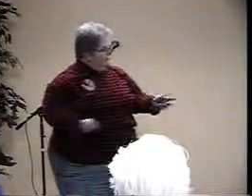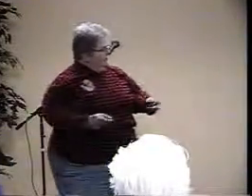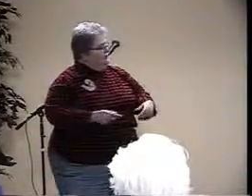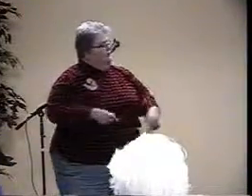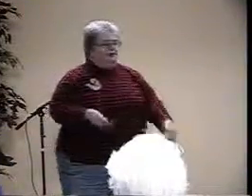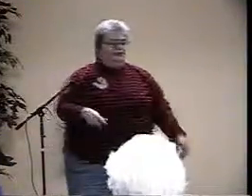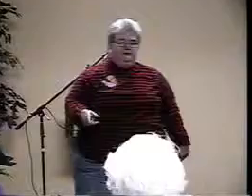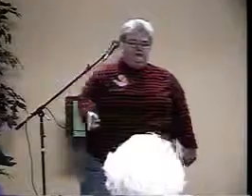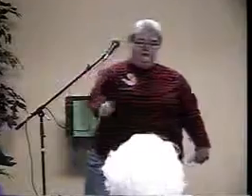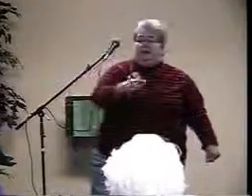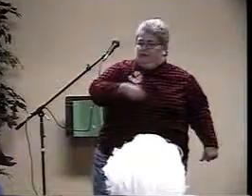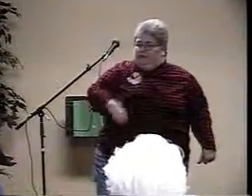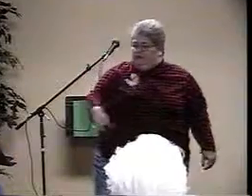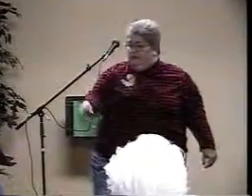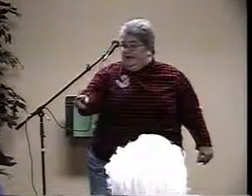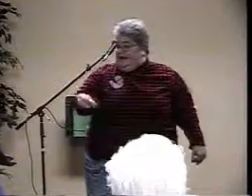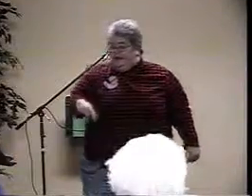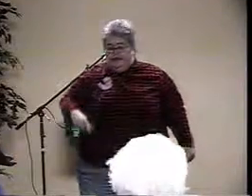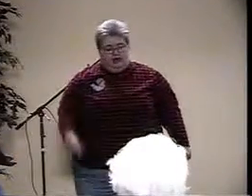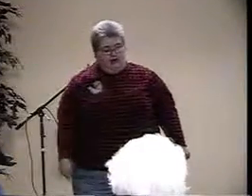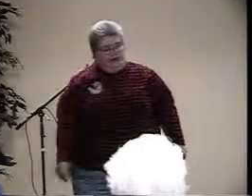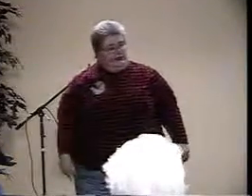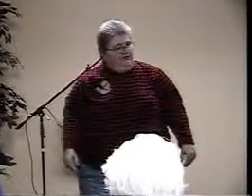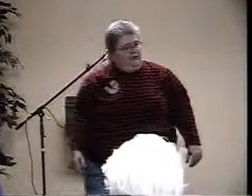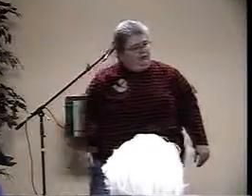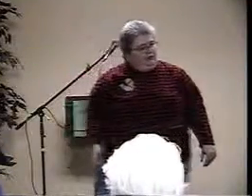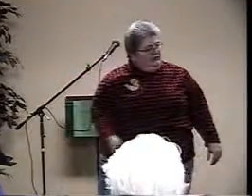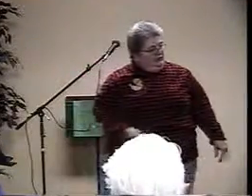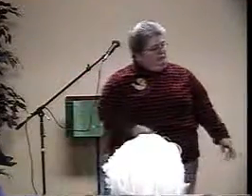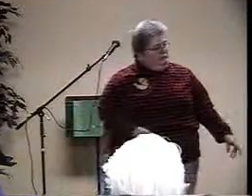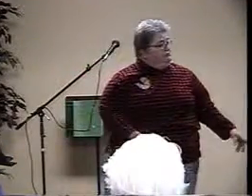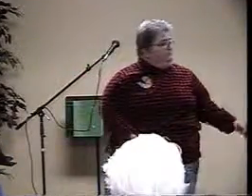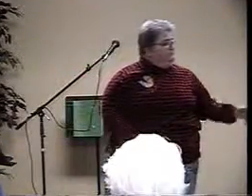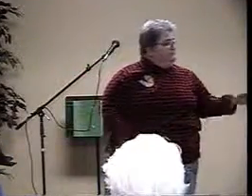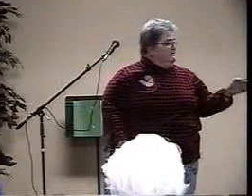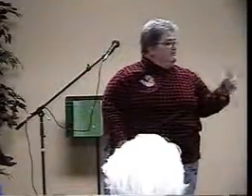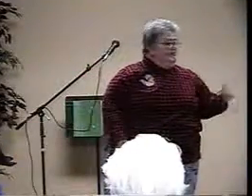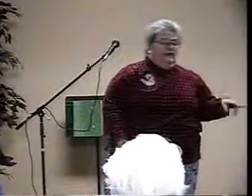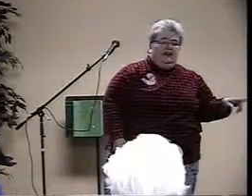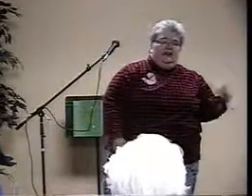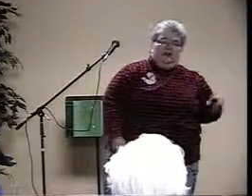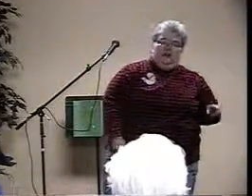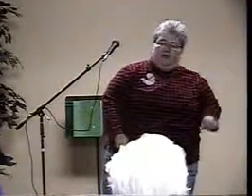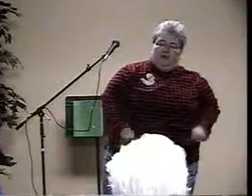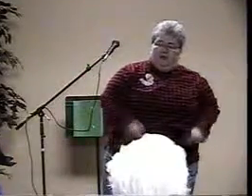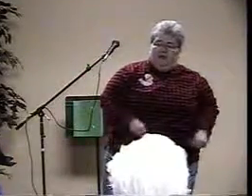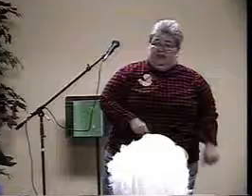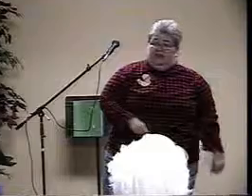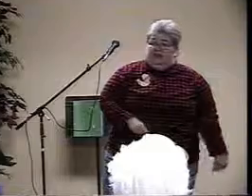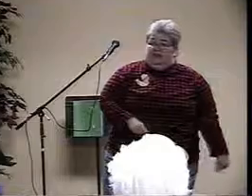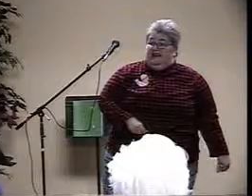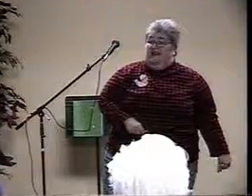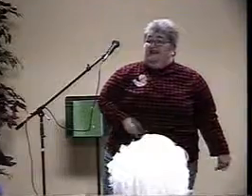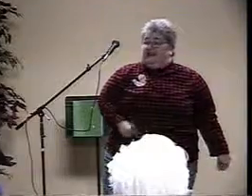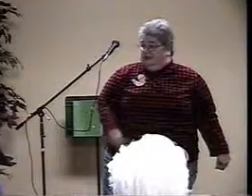friendly with those people on the railroad. Pretty soon they gave him a job and, you know, Po' Boy, he became